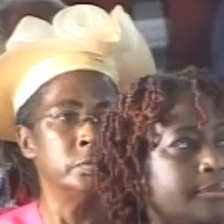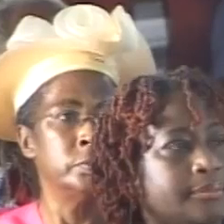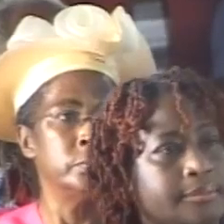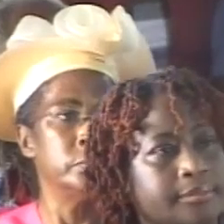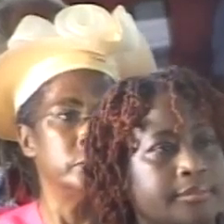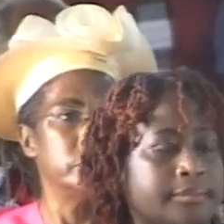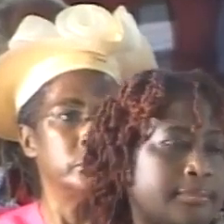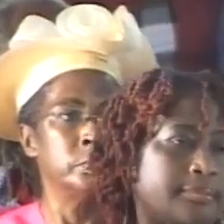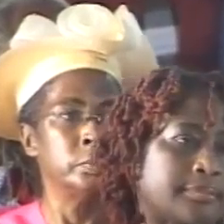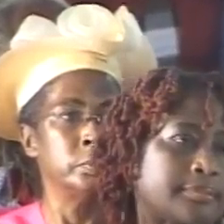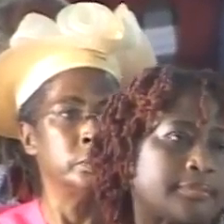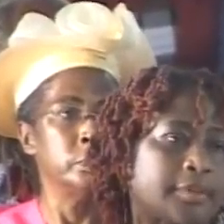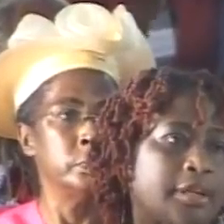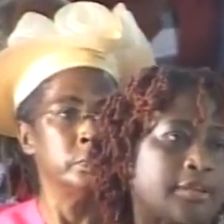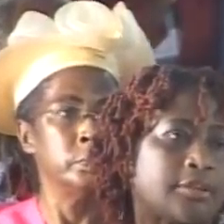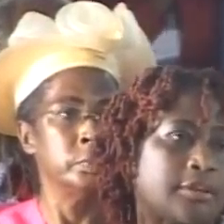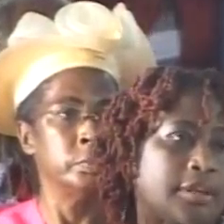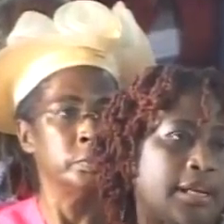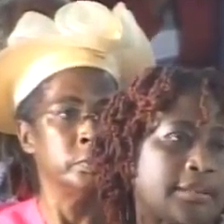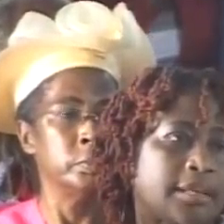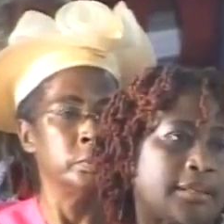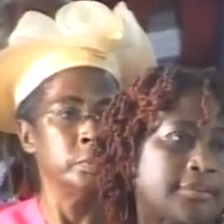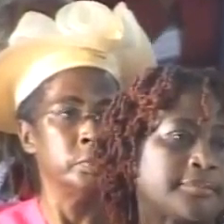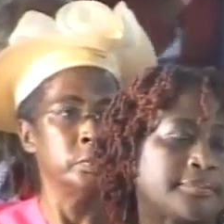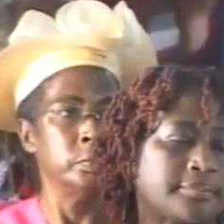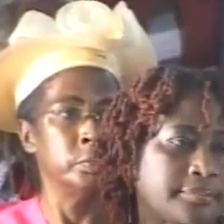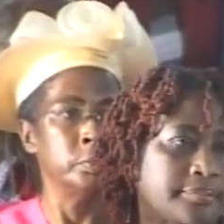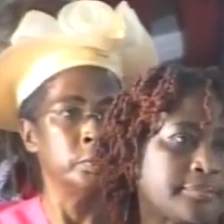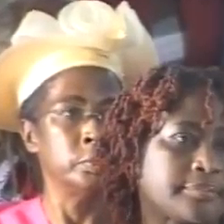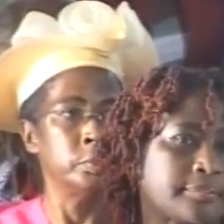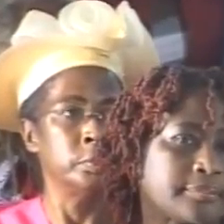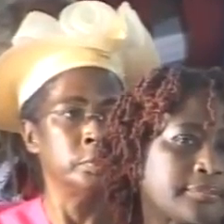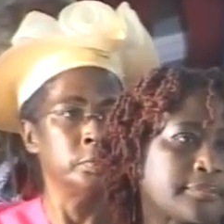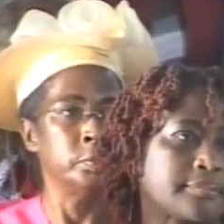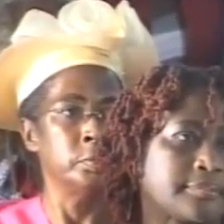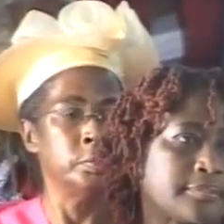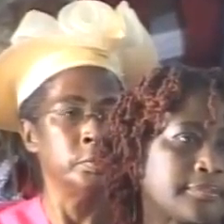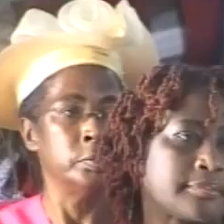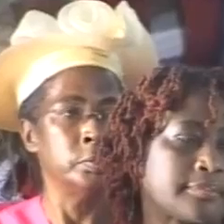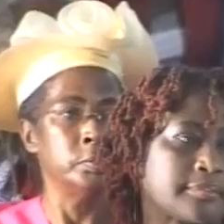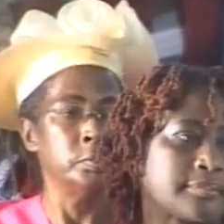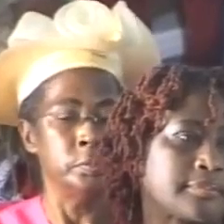And now I have the keys of death and of hell.